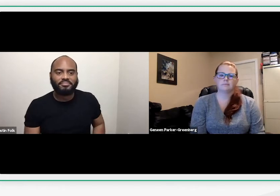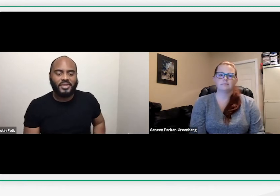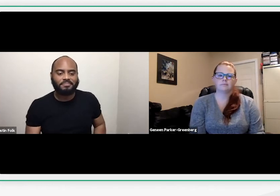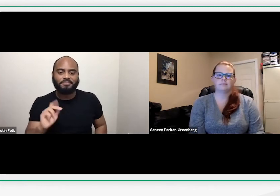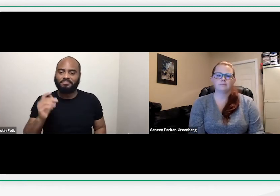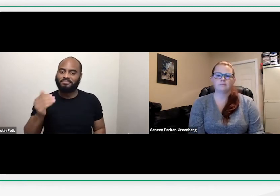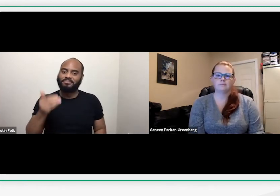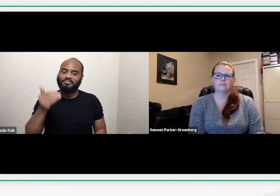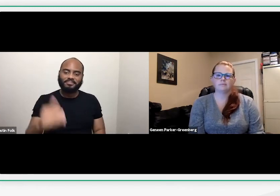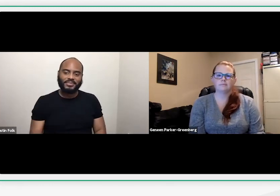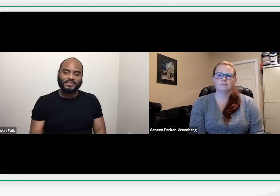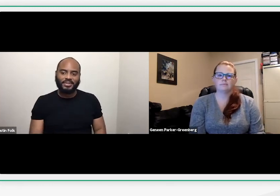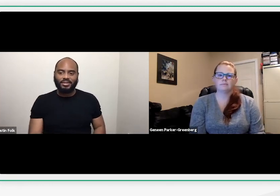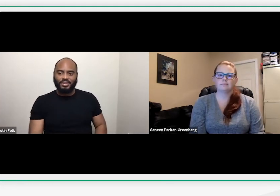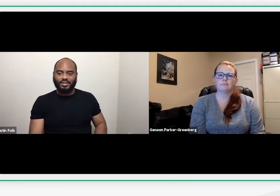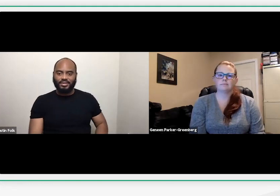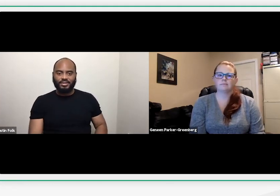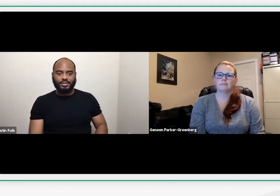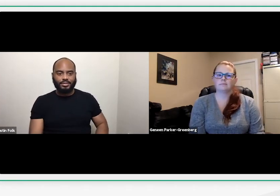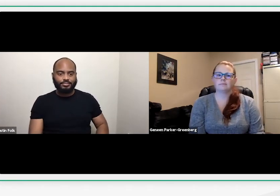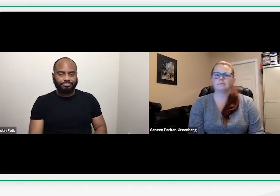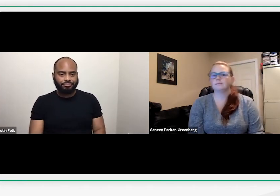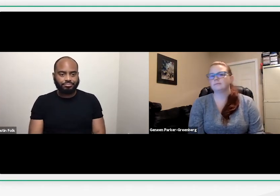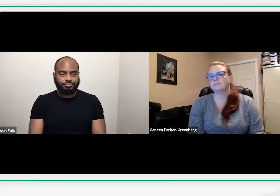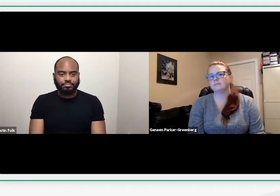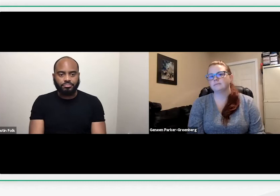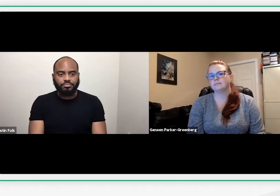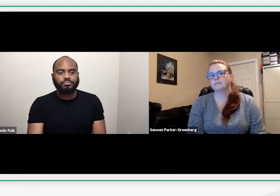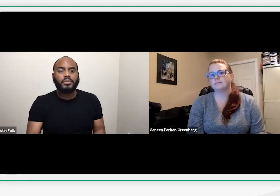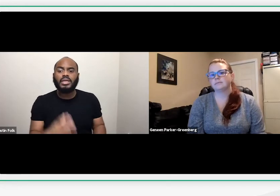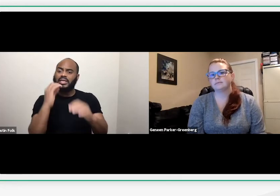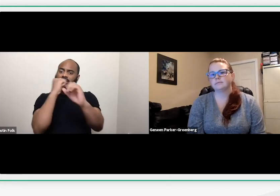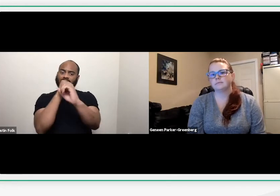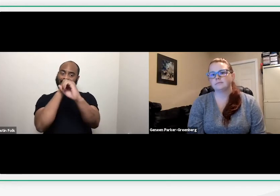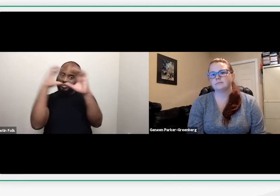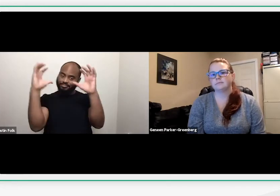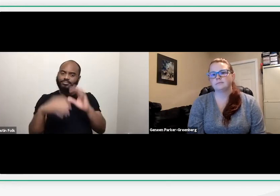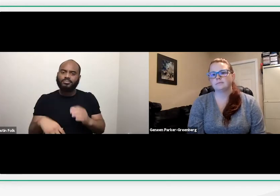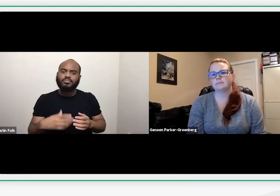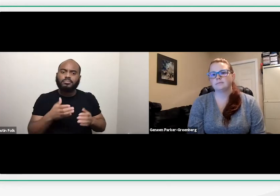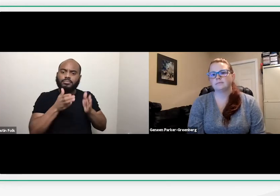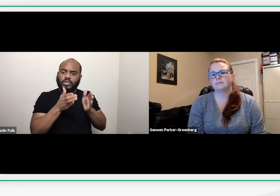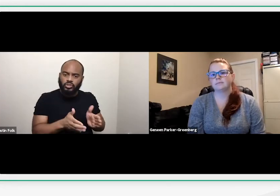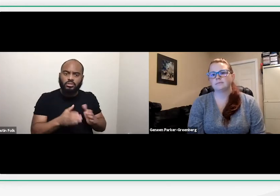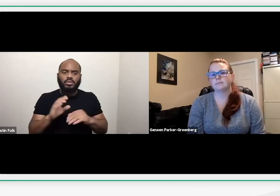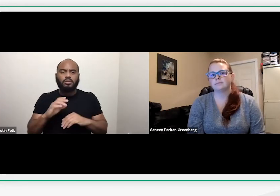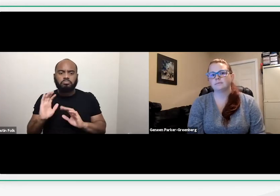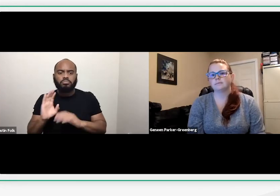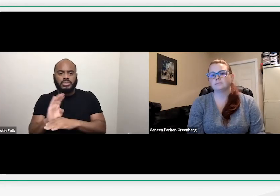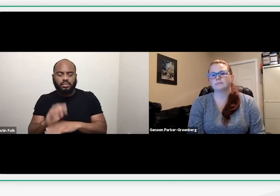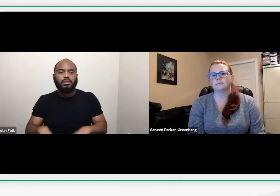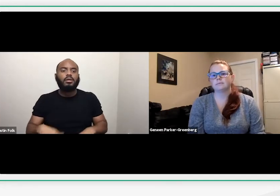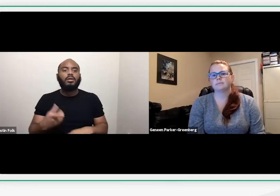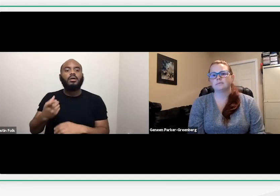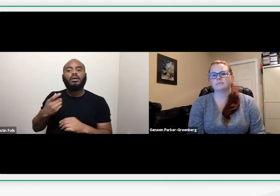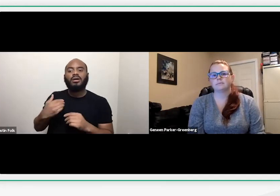Now, there are also sometimes special credit opportunities for individuals that do have that max credit score.